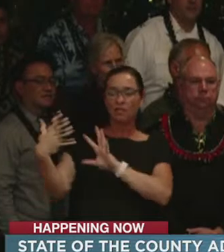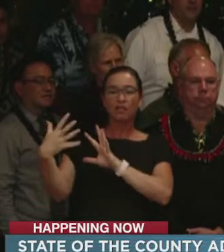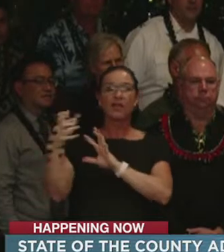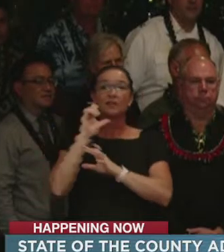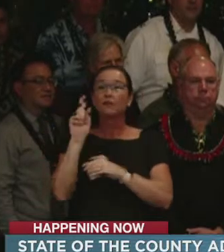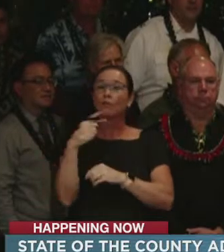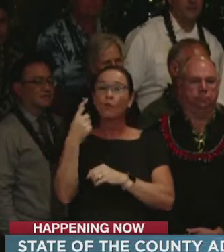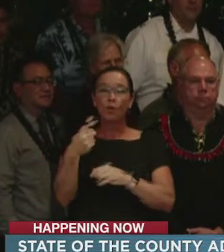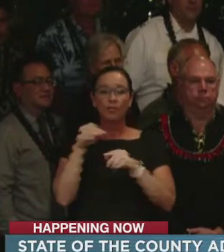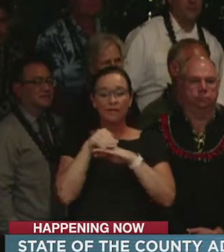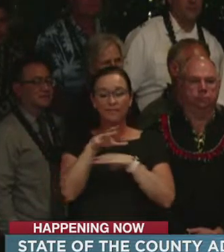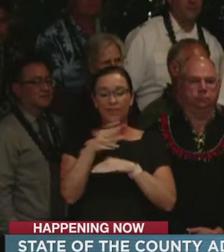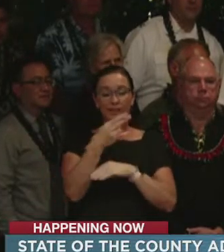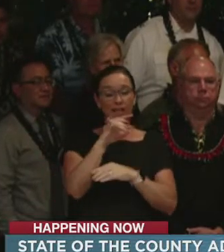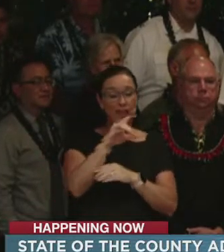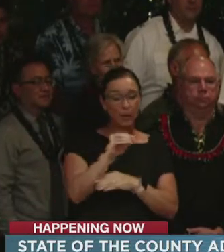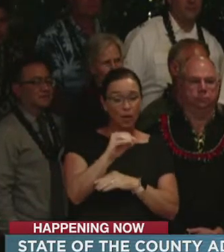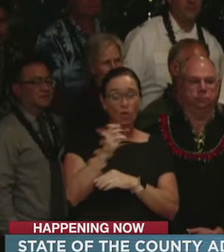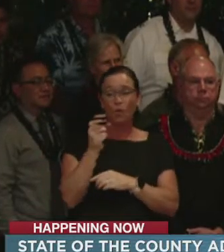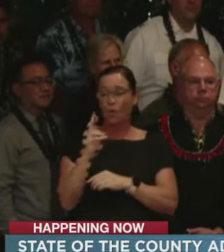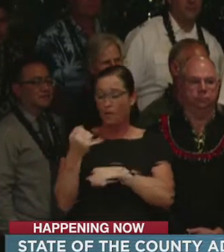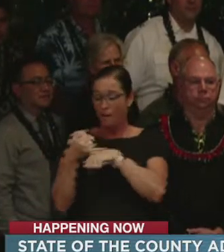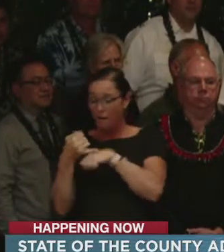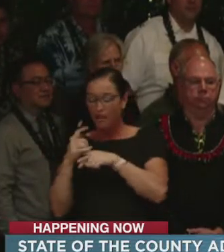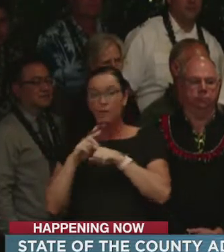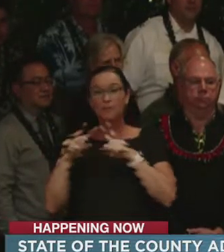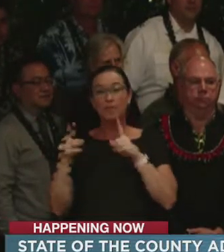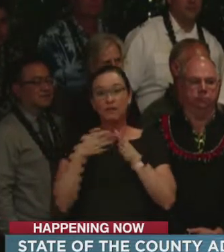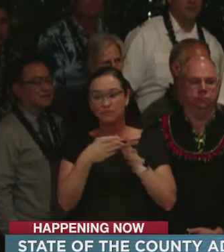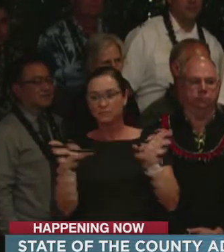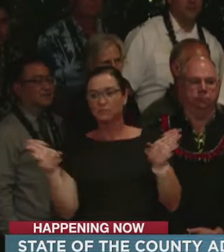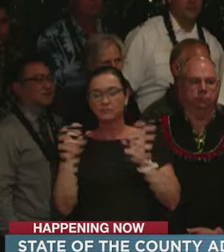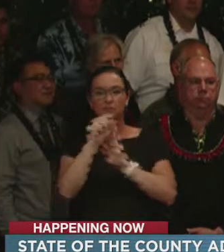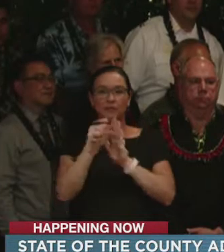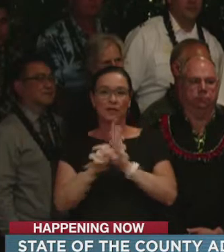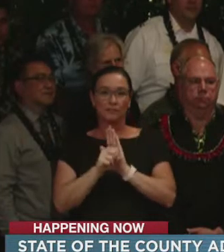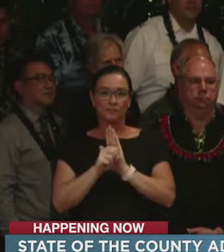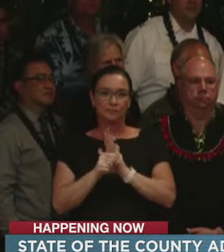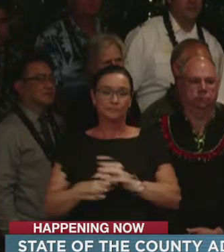Hilo, not just for the island, but potentially for the state.